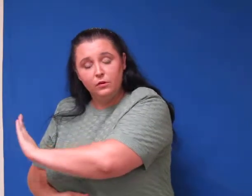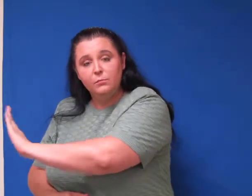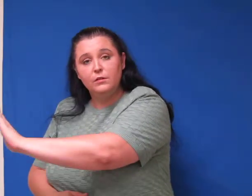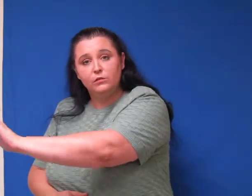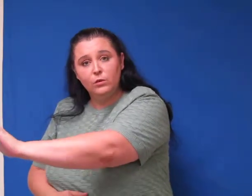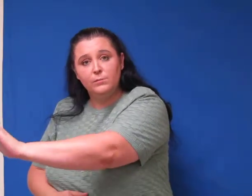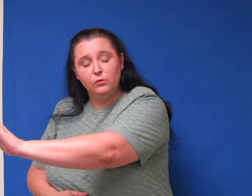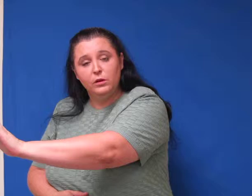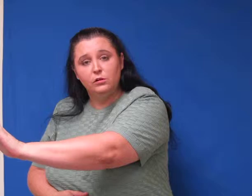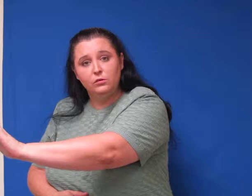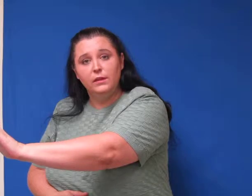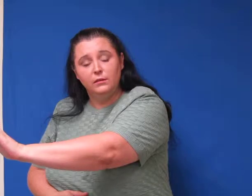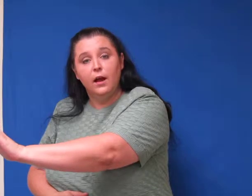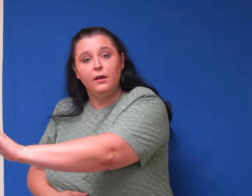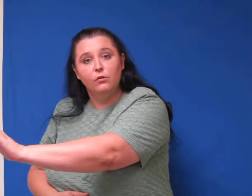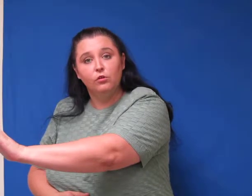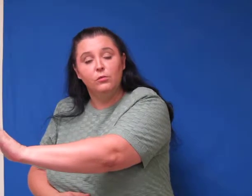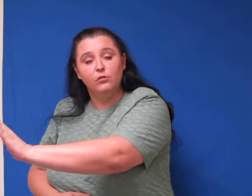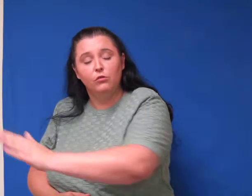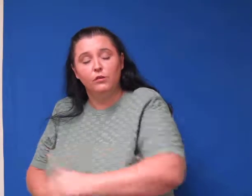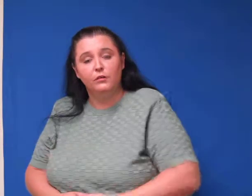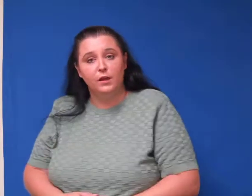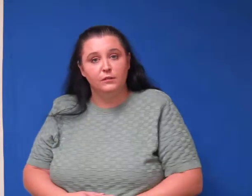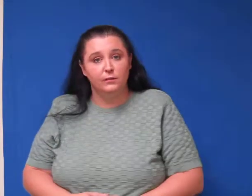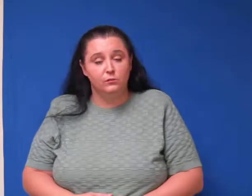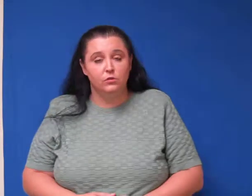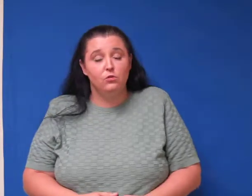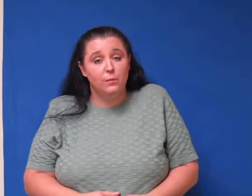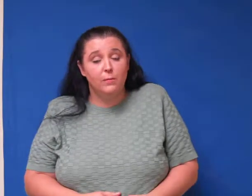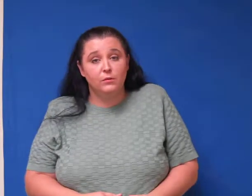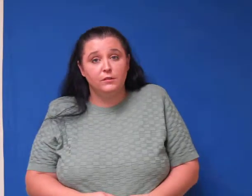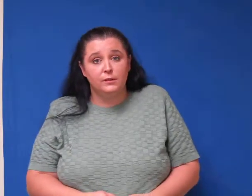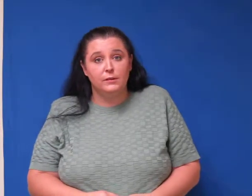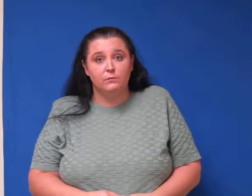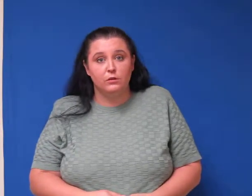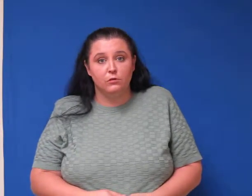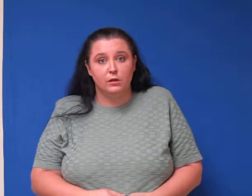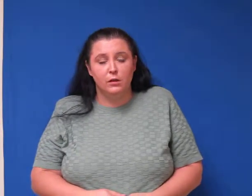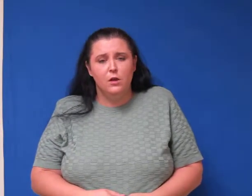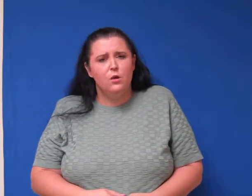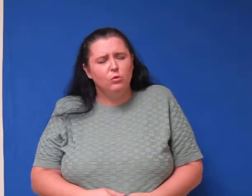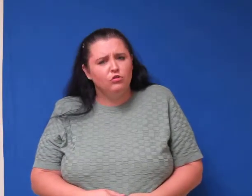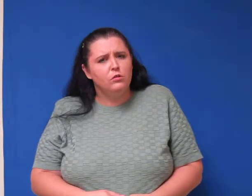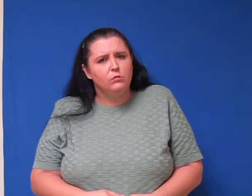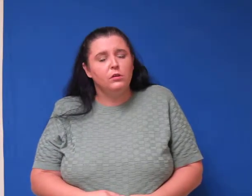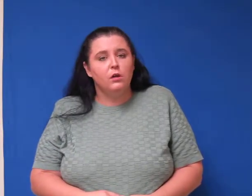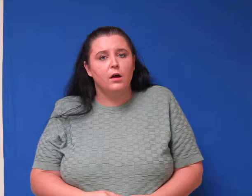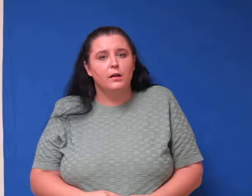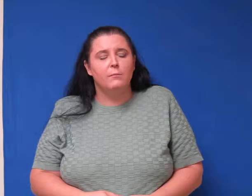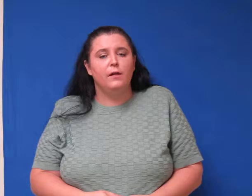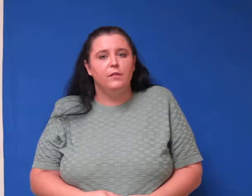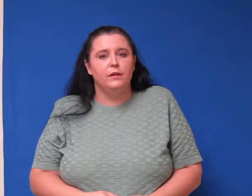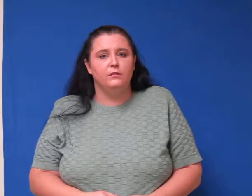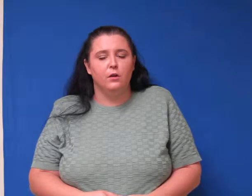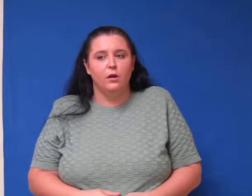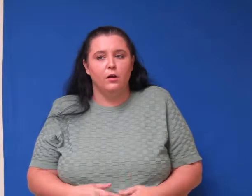be a sweep to include the entire group that you're discussing, and you'll be able to see them visually. We're generally talking about things that are,